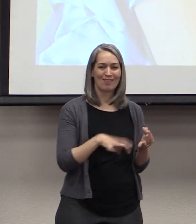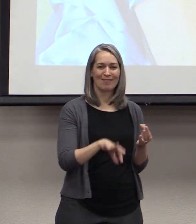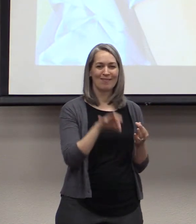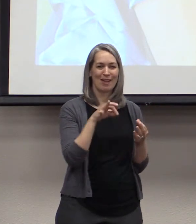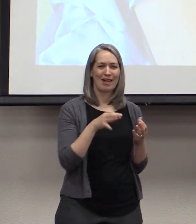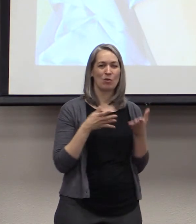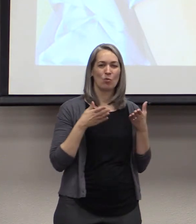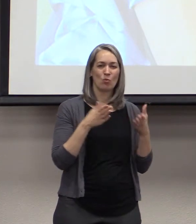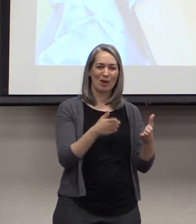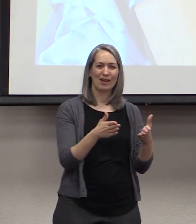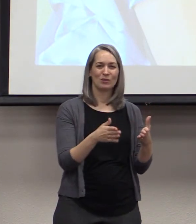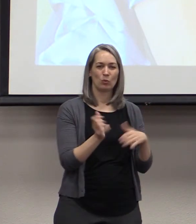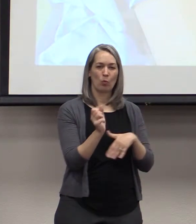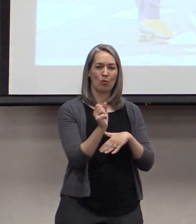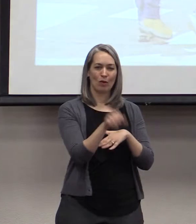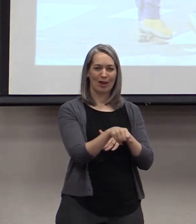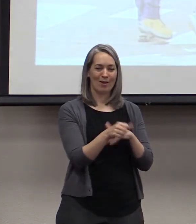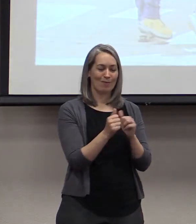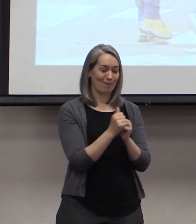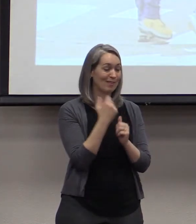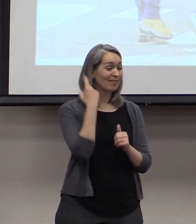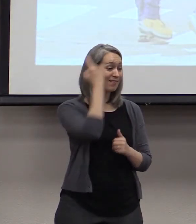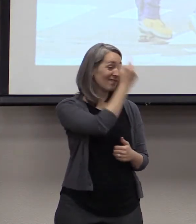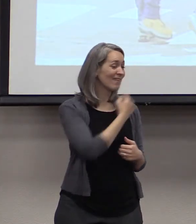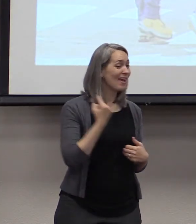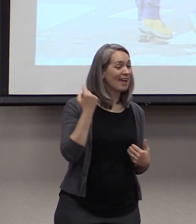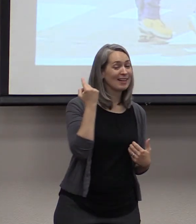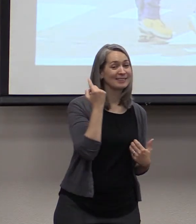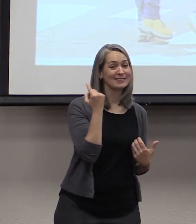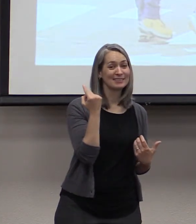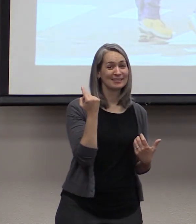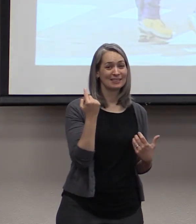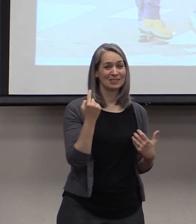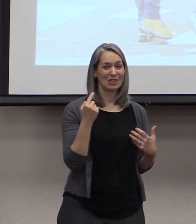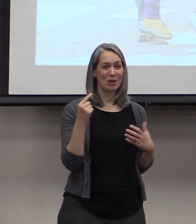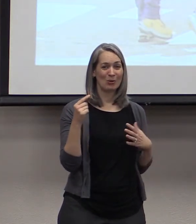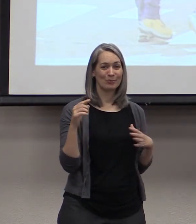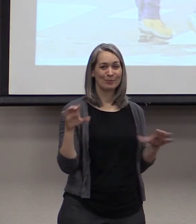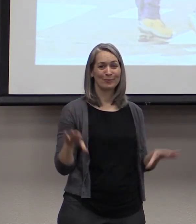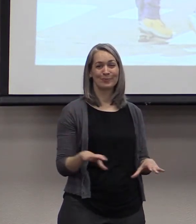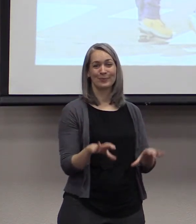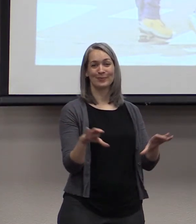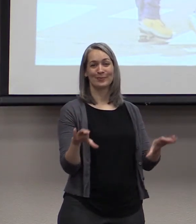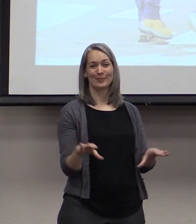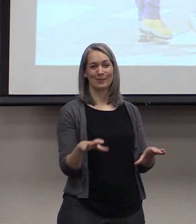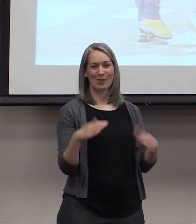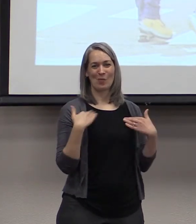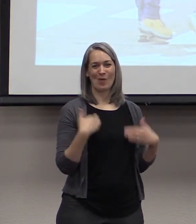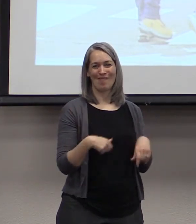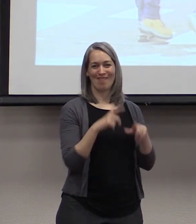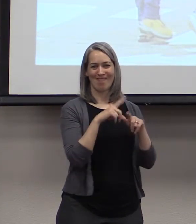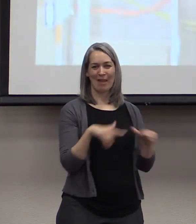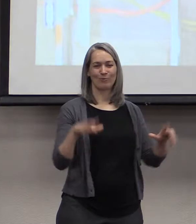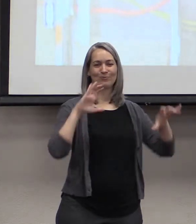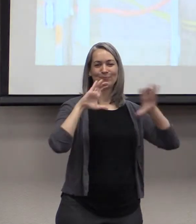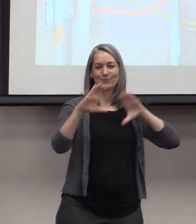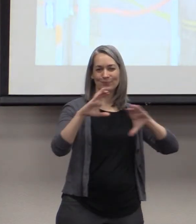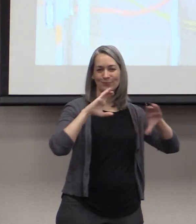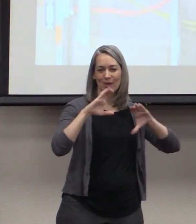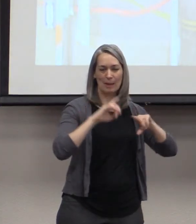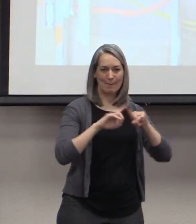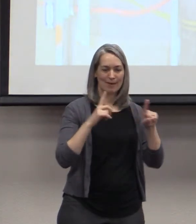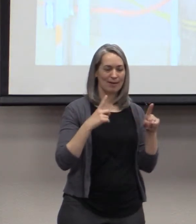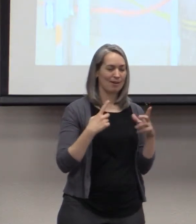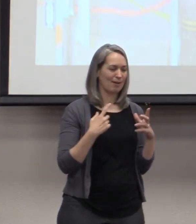get past it with our faces, with our motions. I mean, we communicate. But I